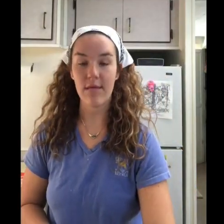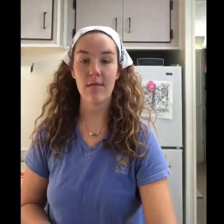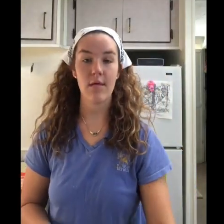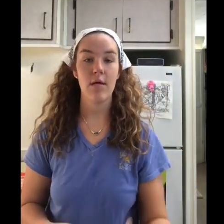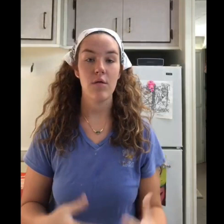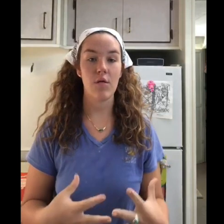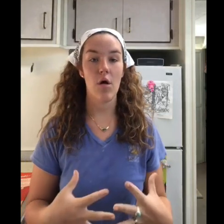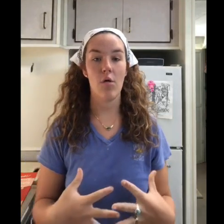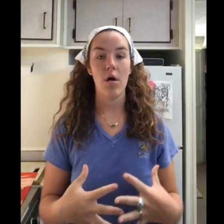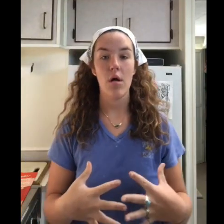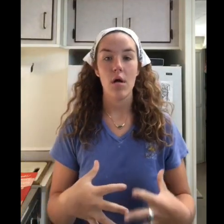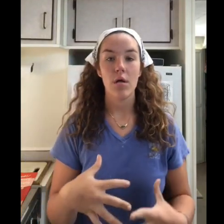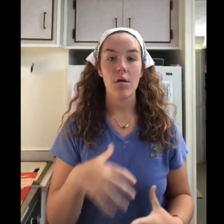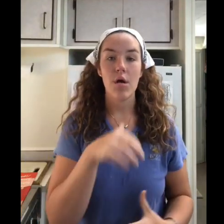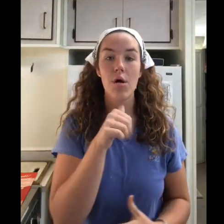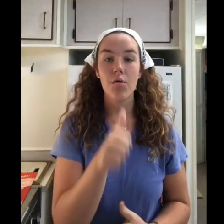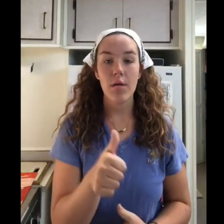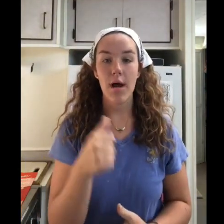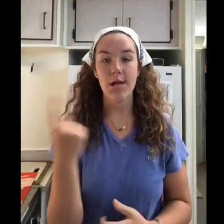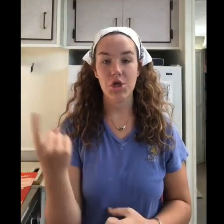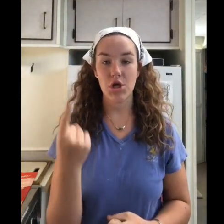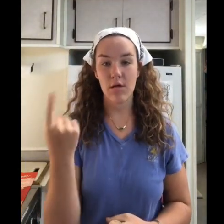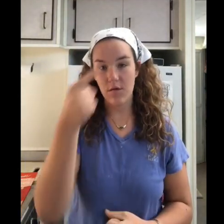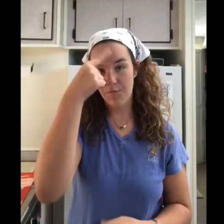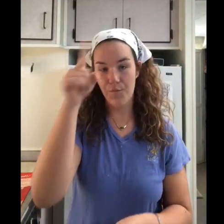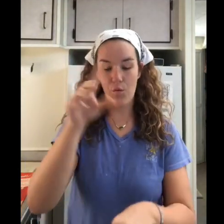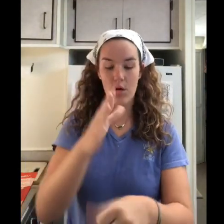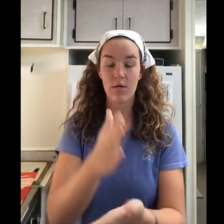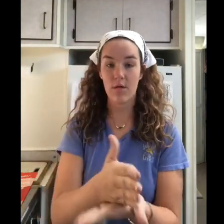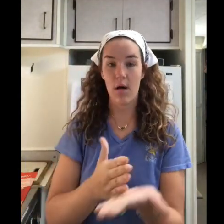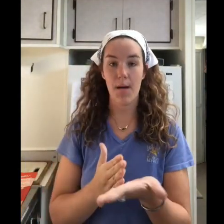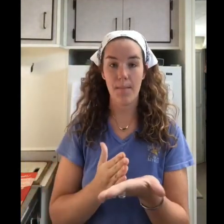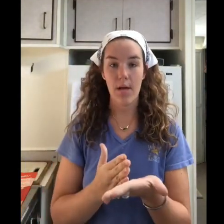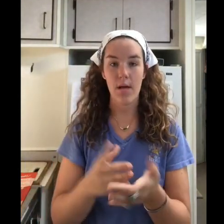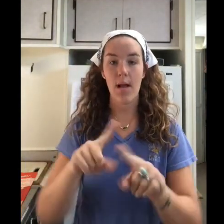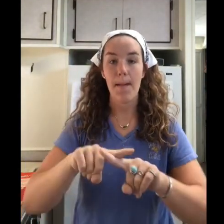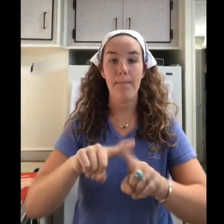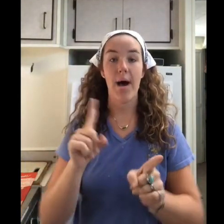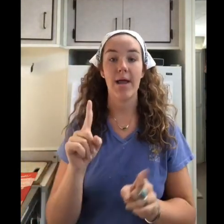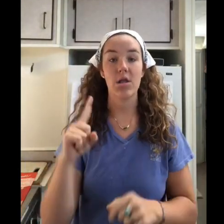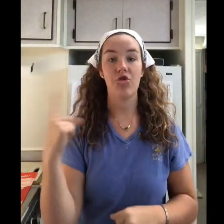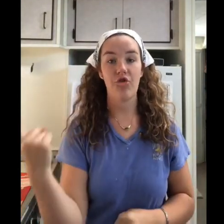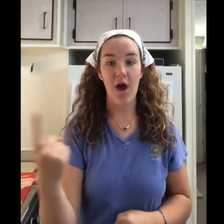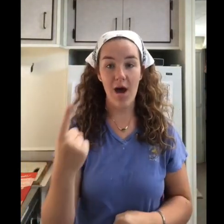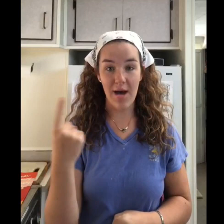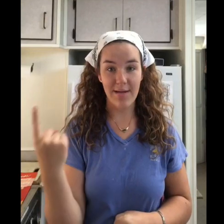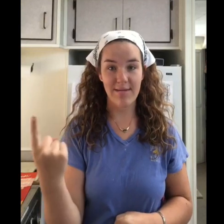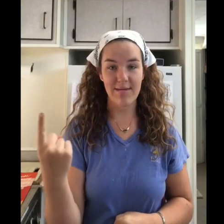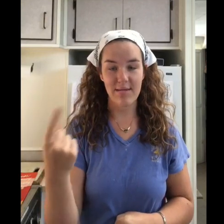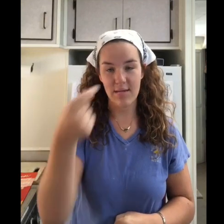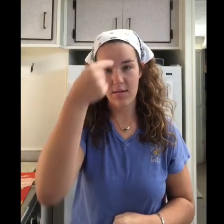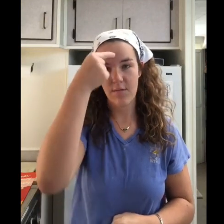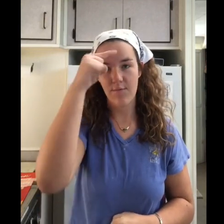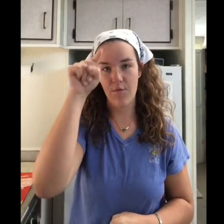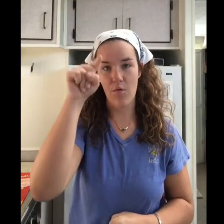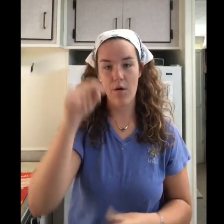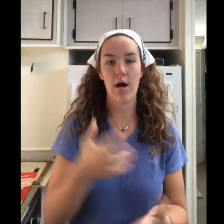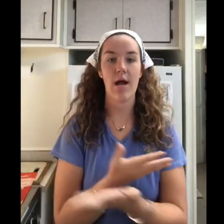Yes. So no, not just for some, but just for